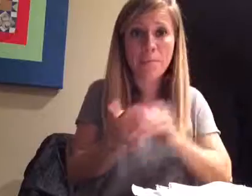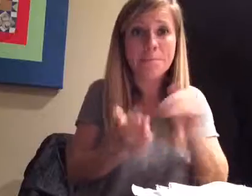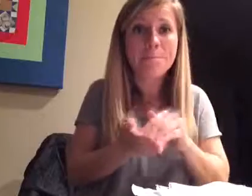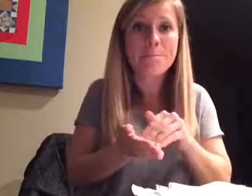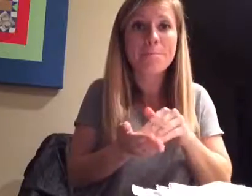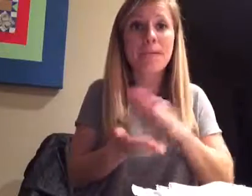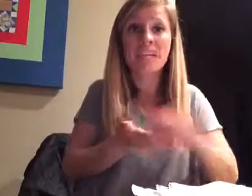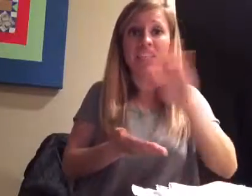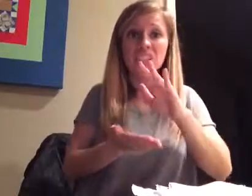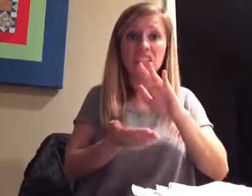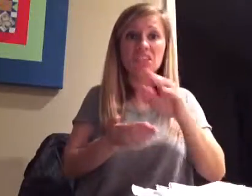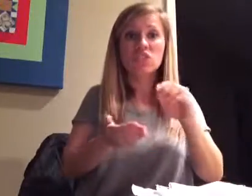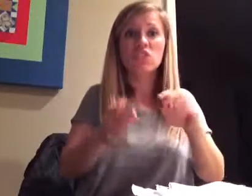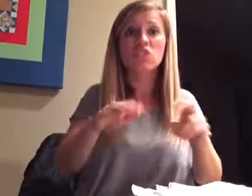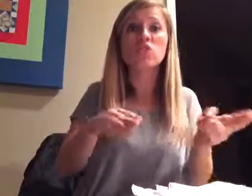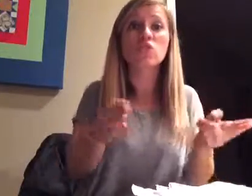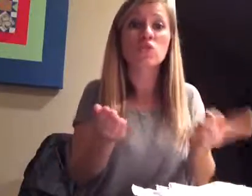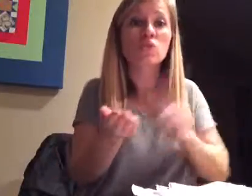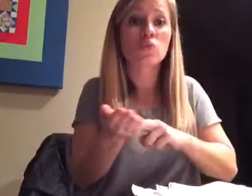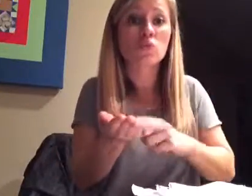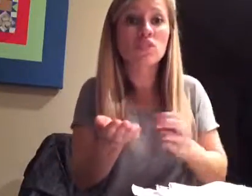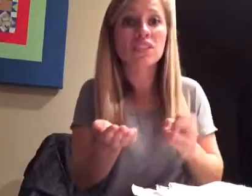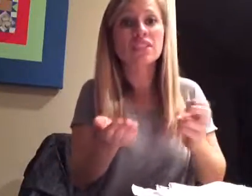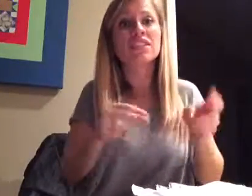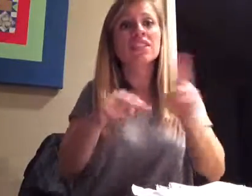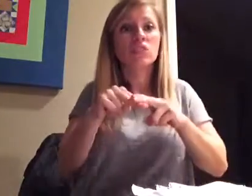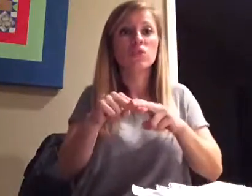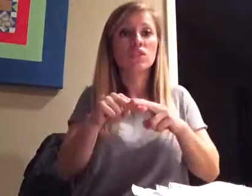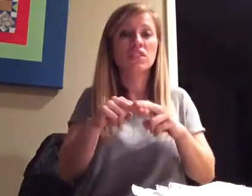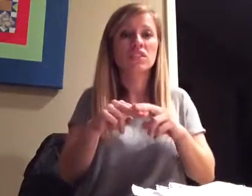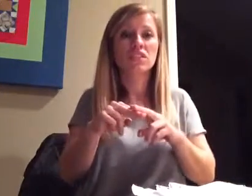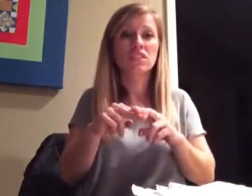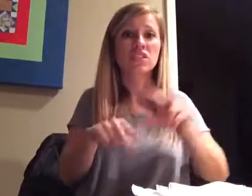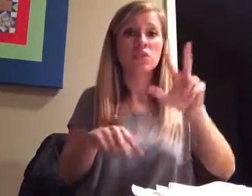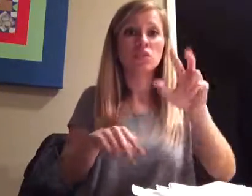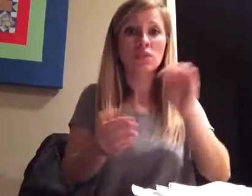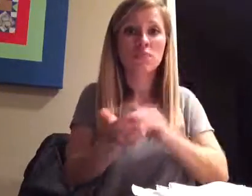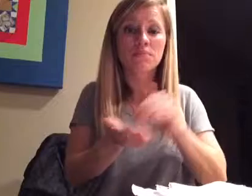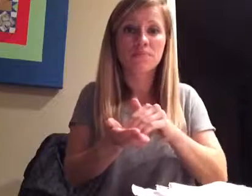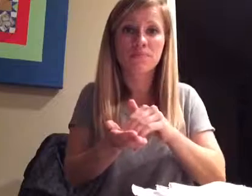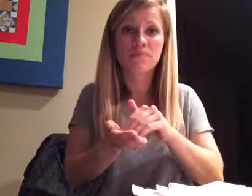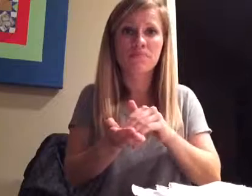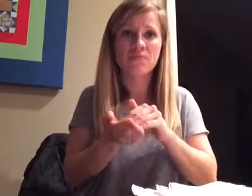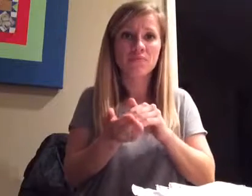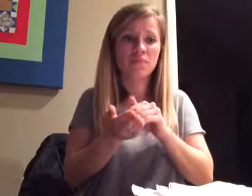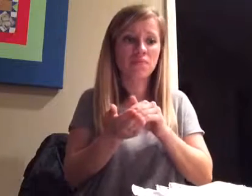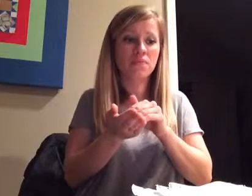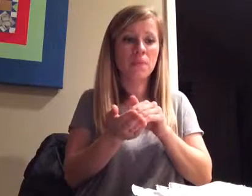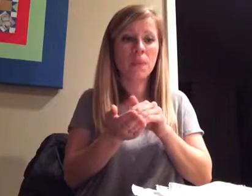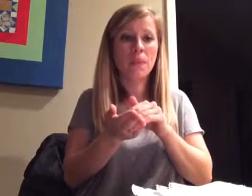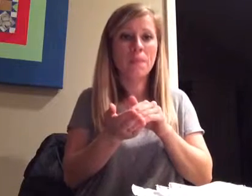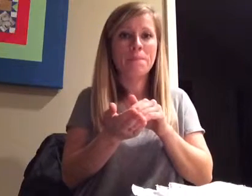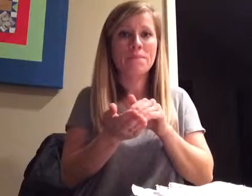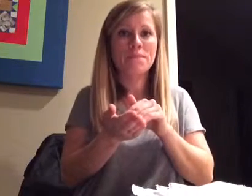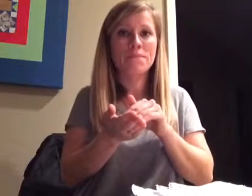In many places, classrooms are overcrowded and curricula are outdated. Most of our